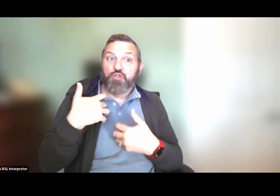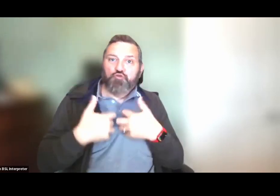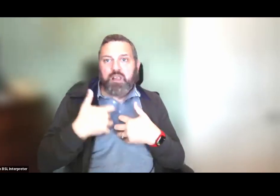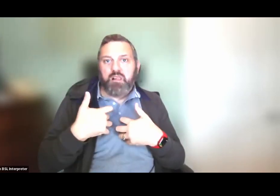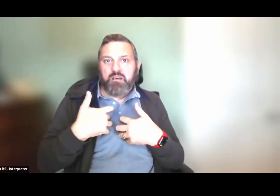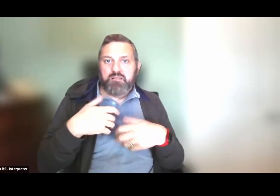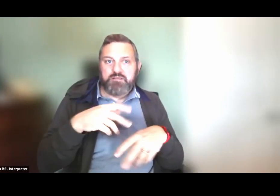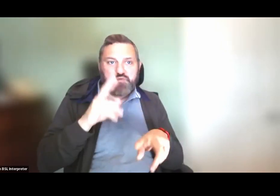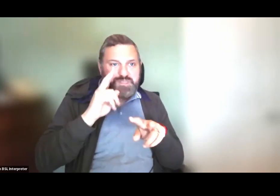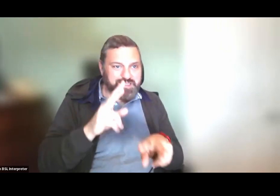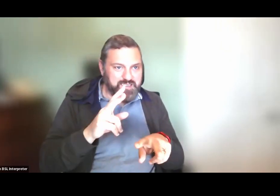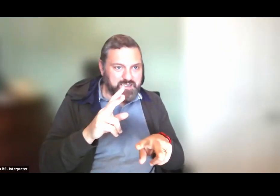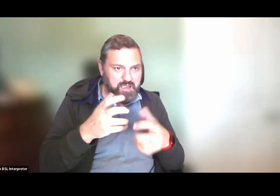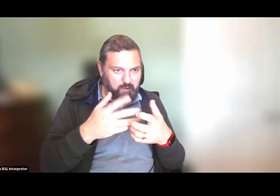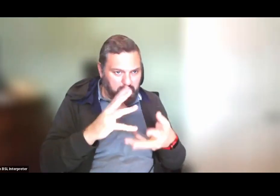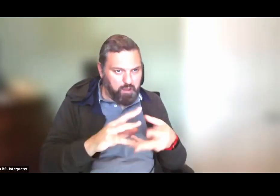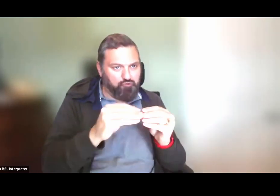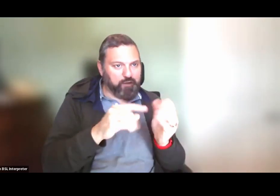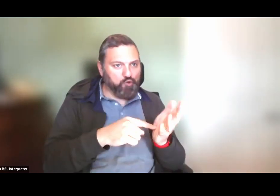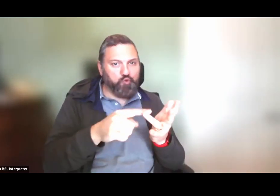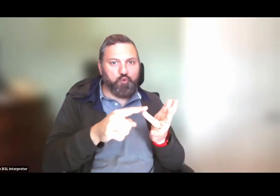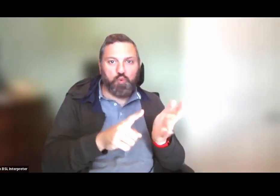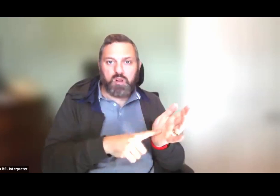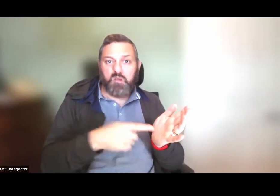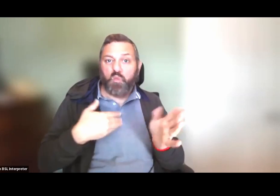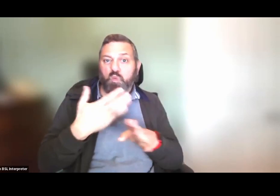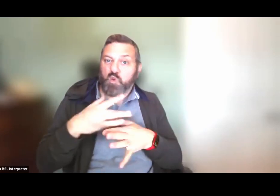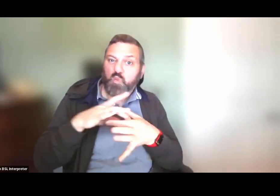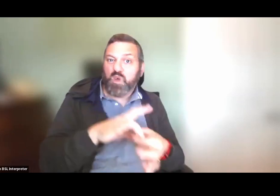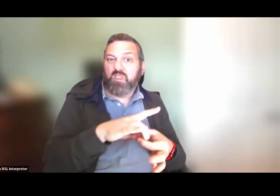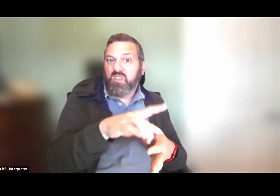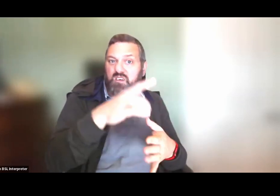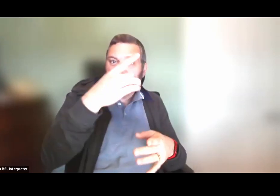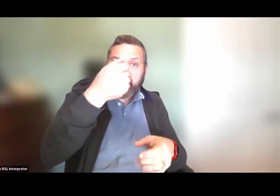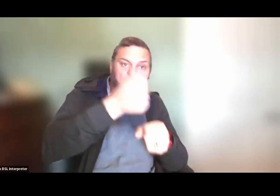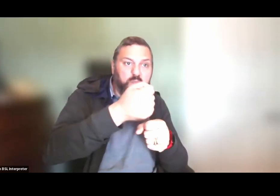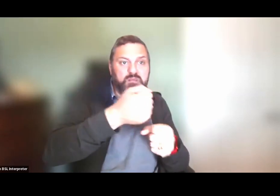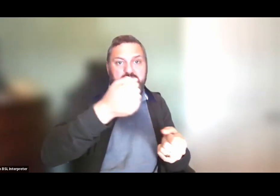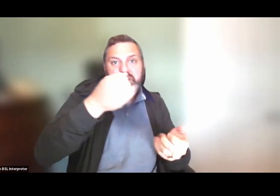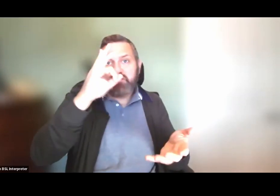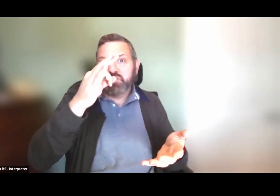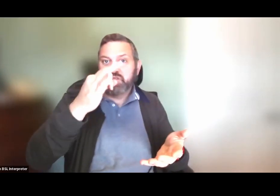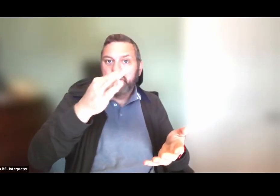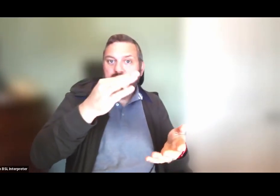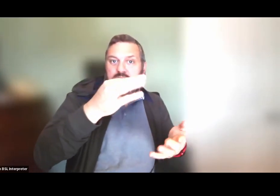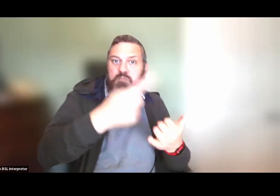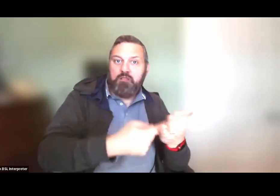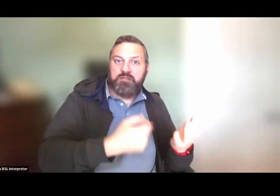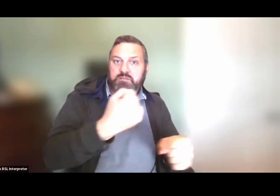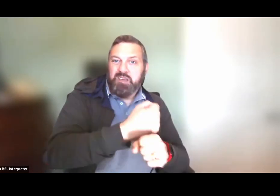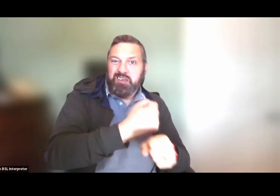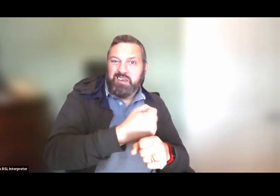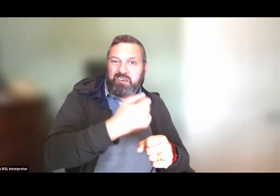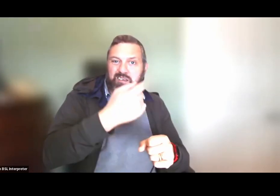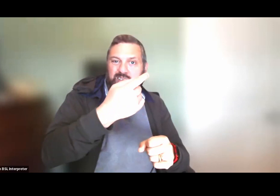how they are turning it into a tool. We're working along with government policymakers to figure out how best to make tools that could be worked everywhere